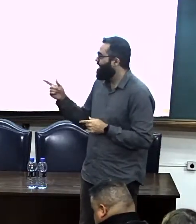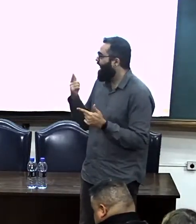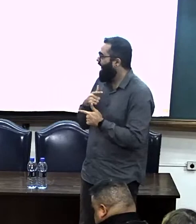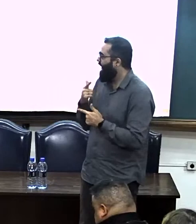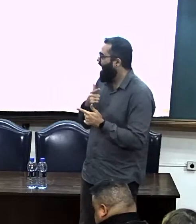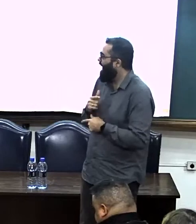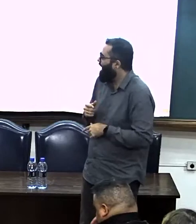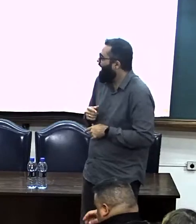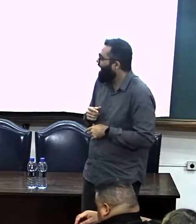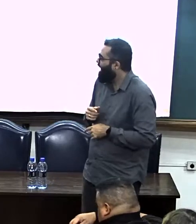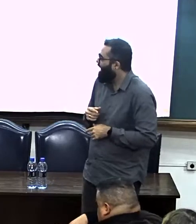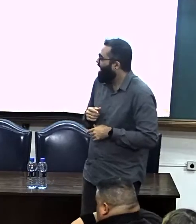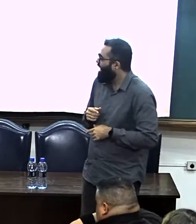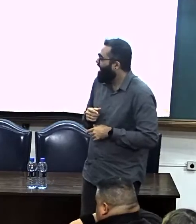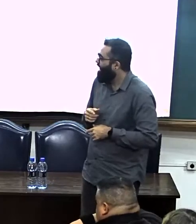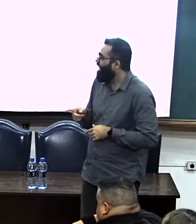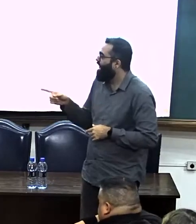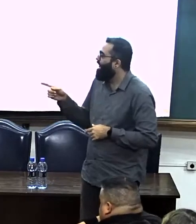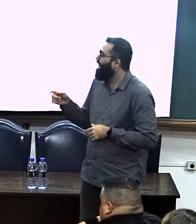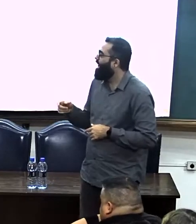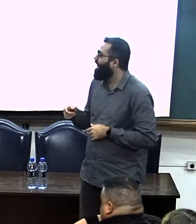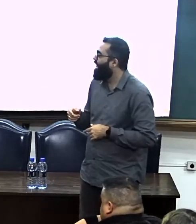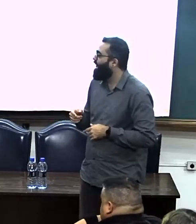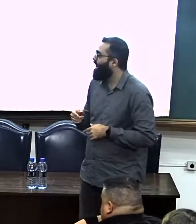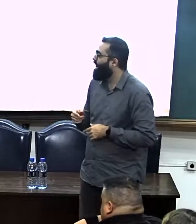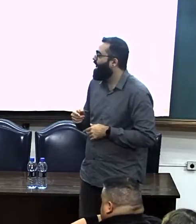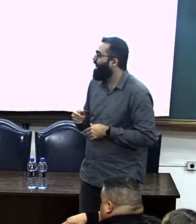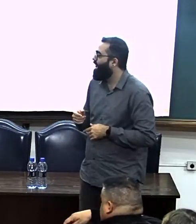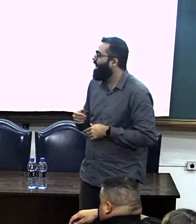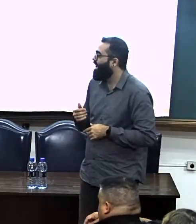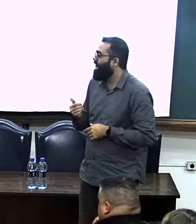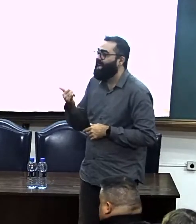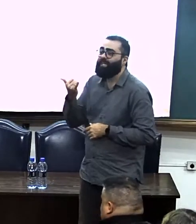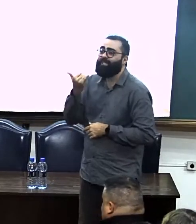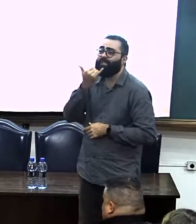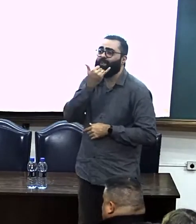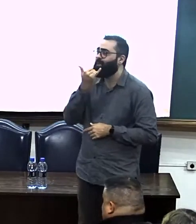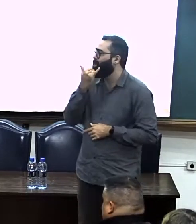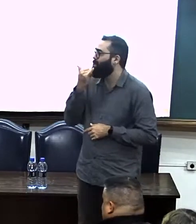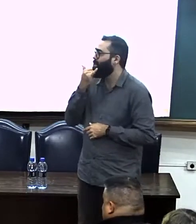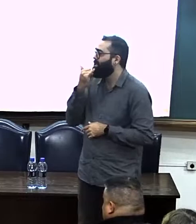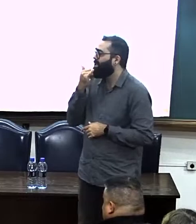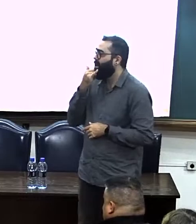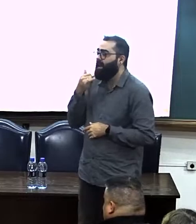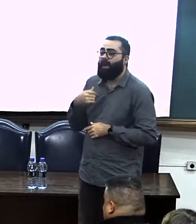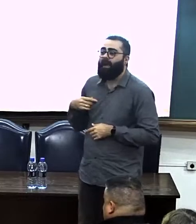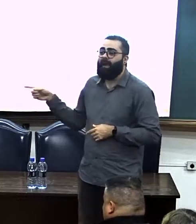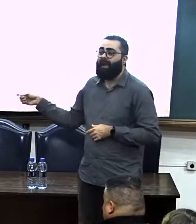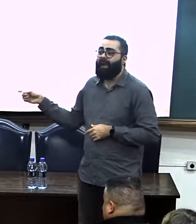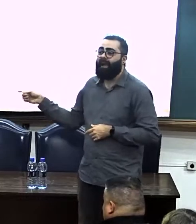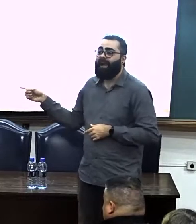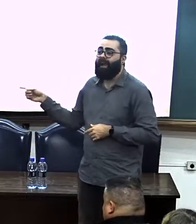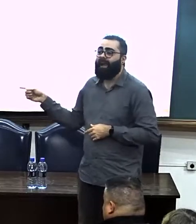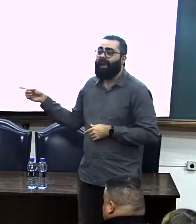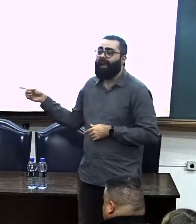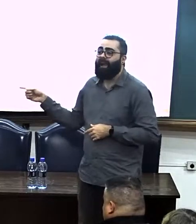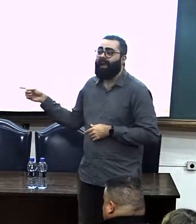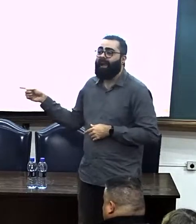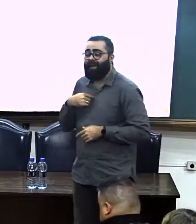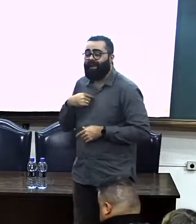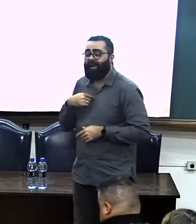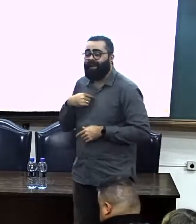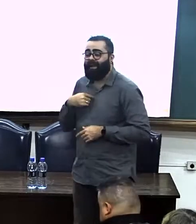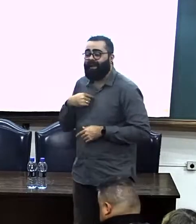Não, é que assim, desculpa, mas assim, cruzou canal e não dá para escutar a Donna e escutar. Eu vou